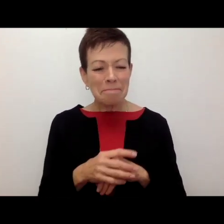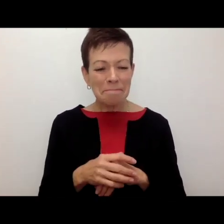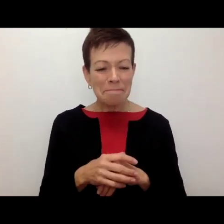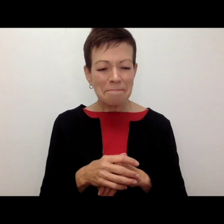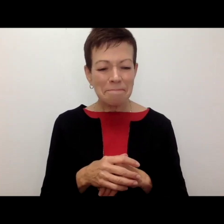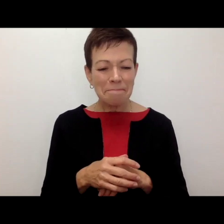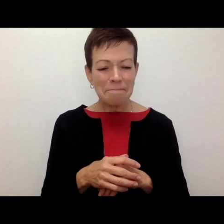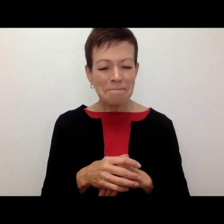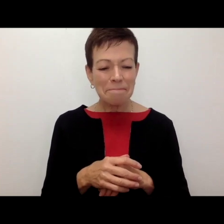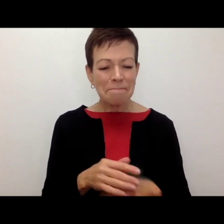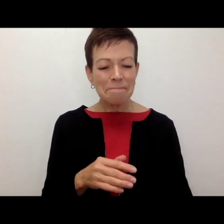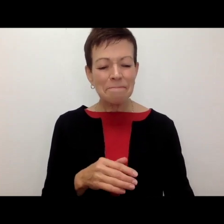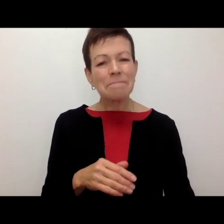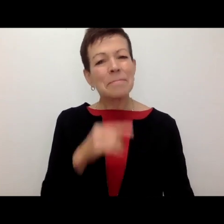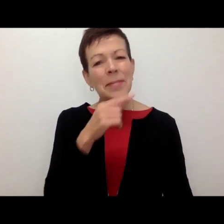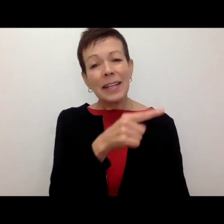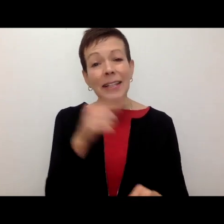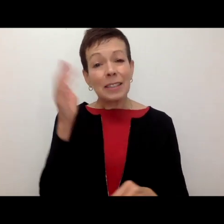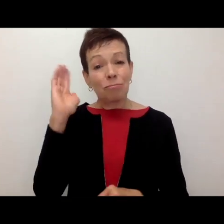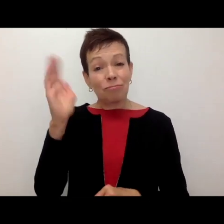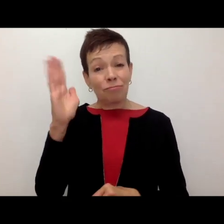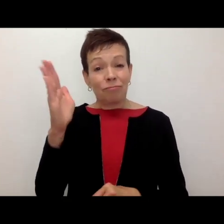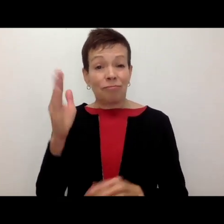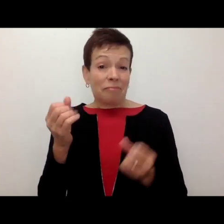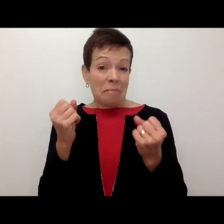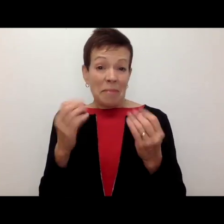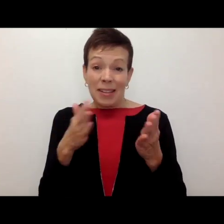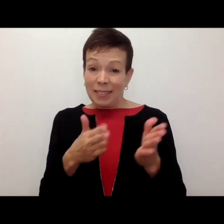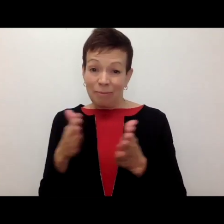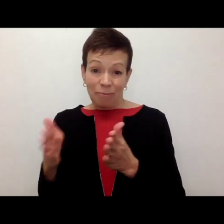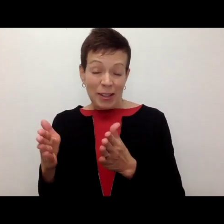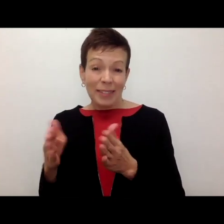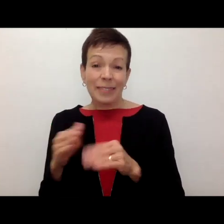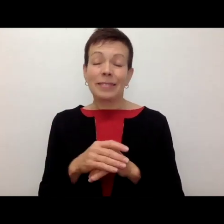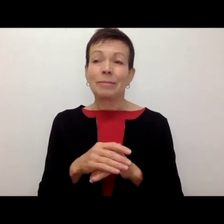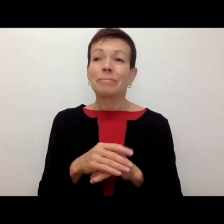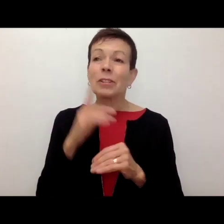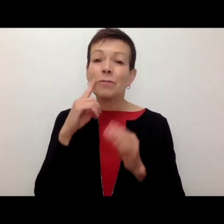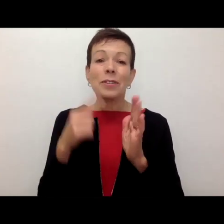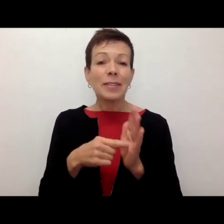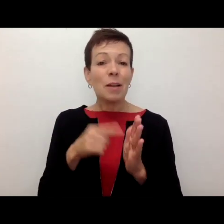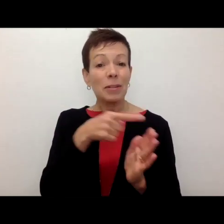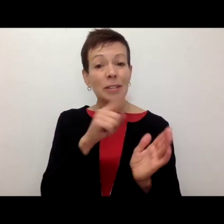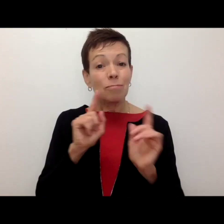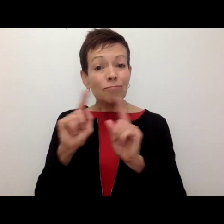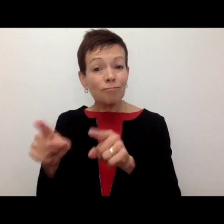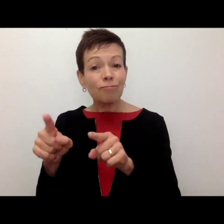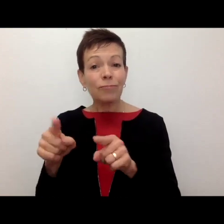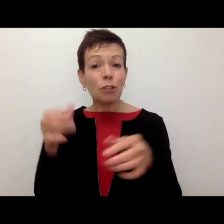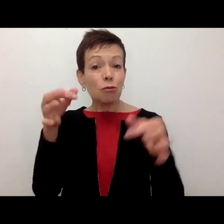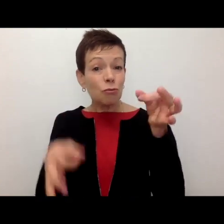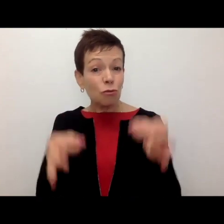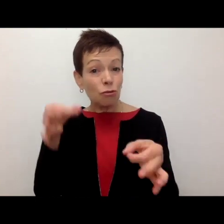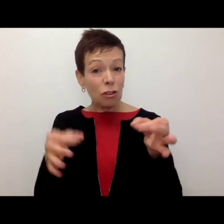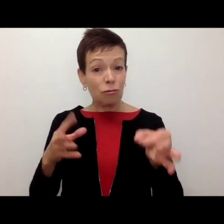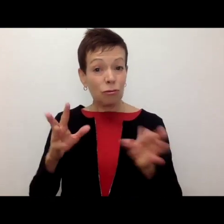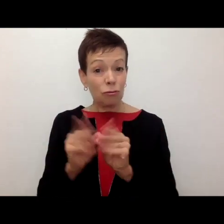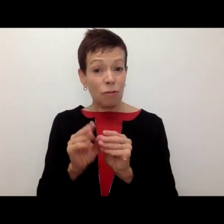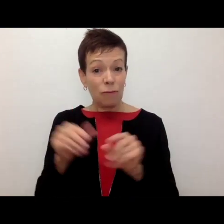perspective. That was his expertise. He gave so many presentations over the years. He attended the